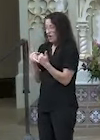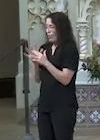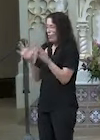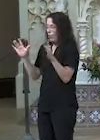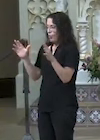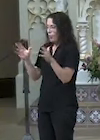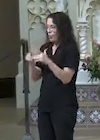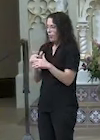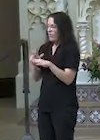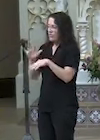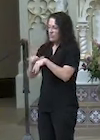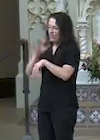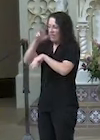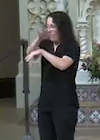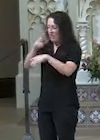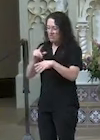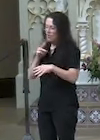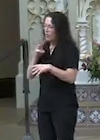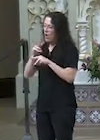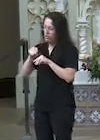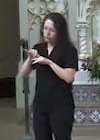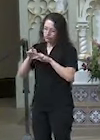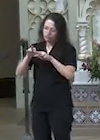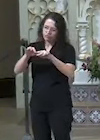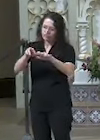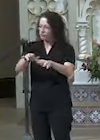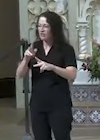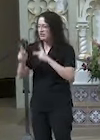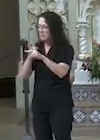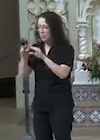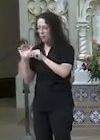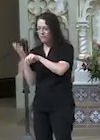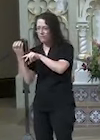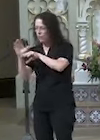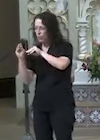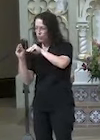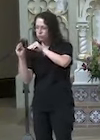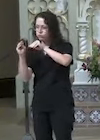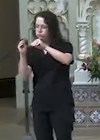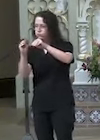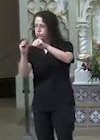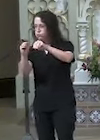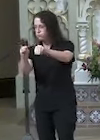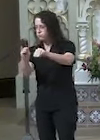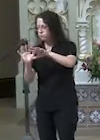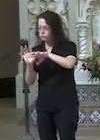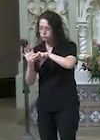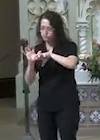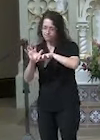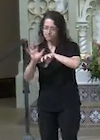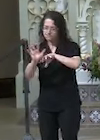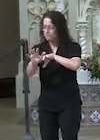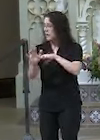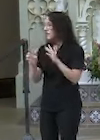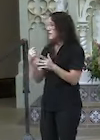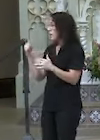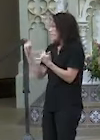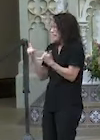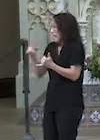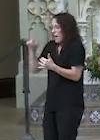rising sea levels. So we have to do what we can now to make